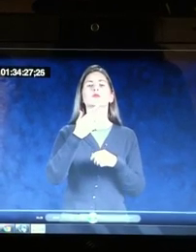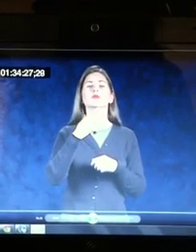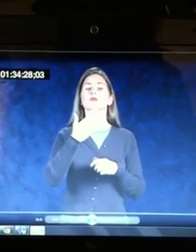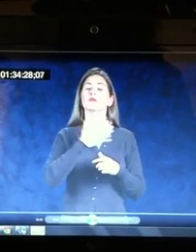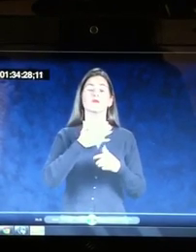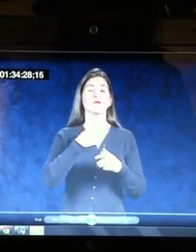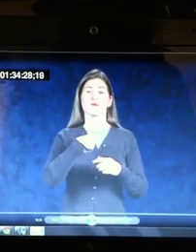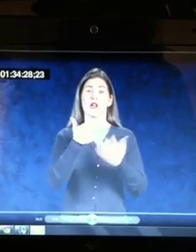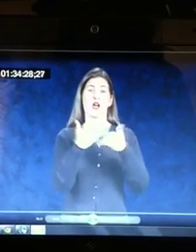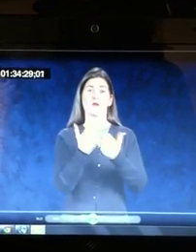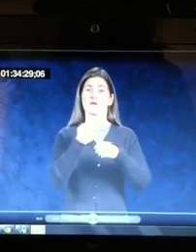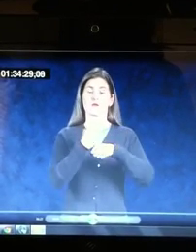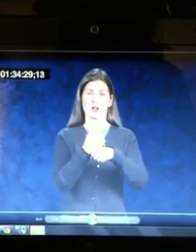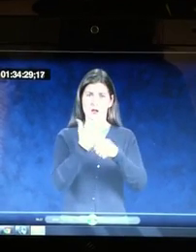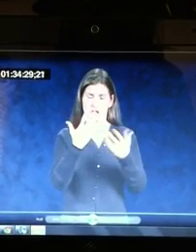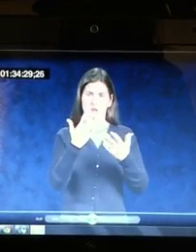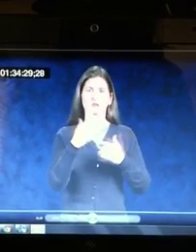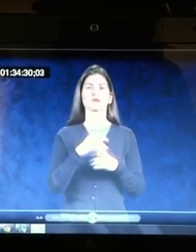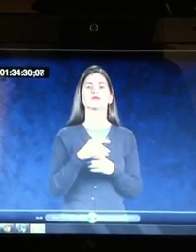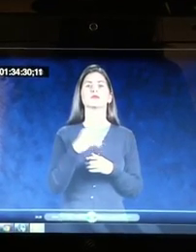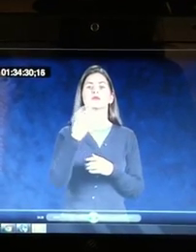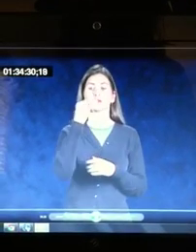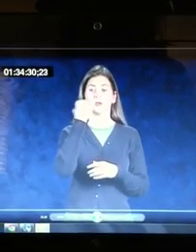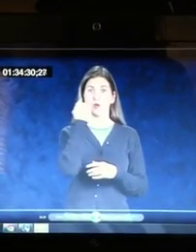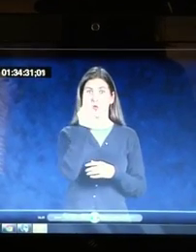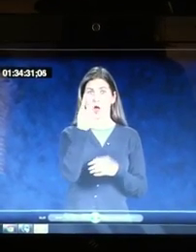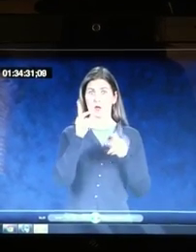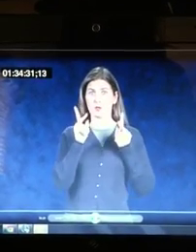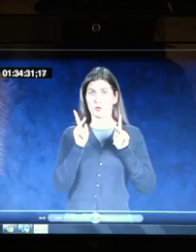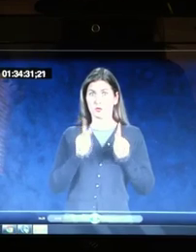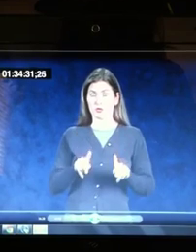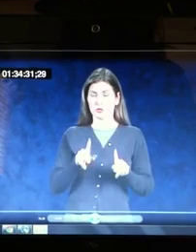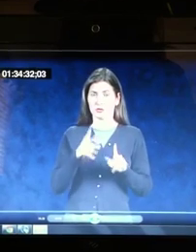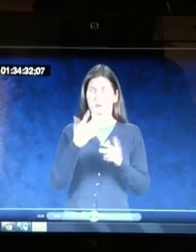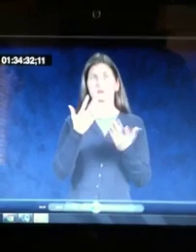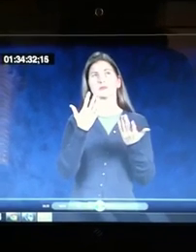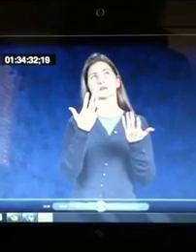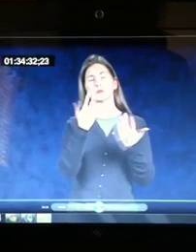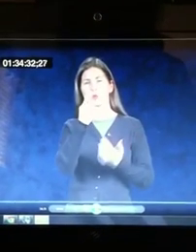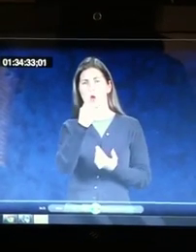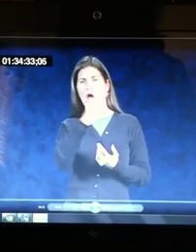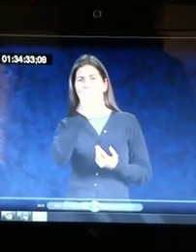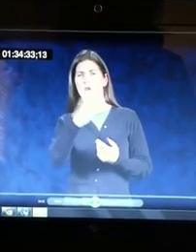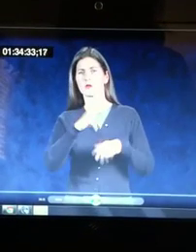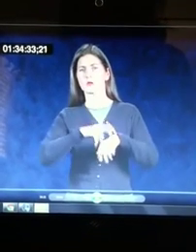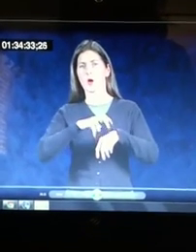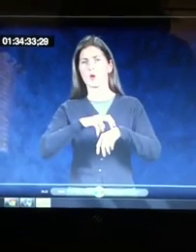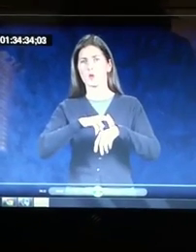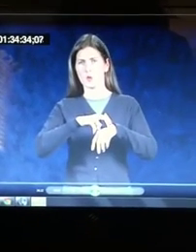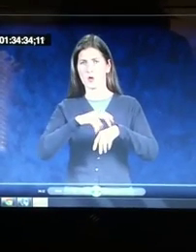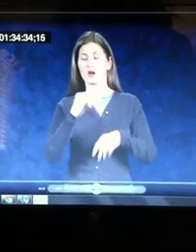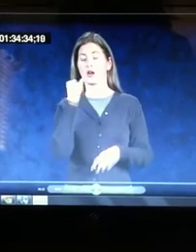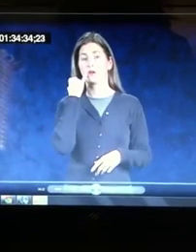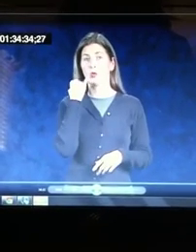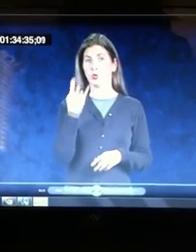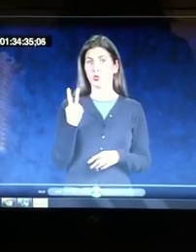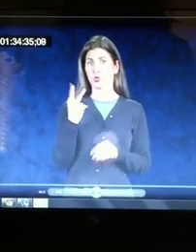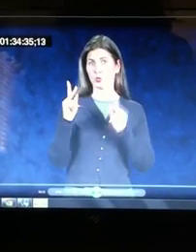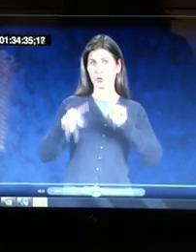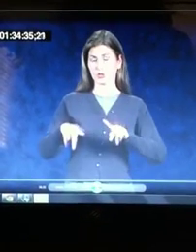I make it without one main ingredient, and now I'm going to tell you how I make it. So if it's one person, you only need one